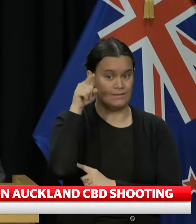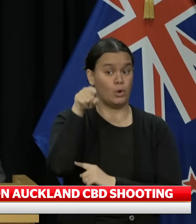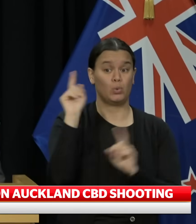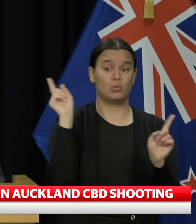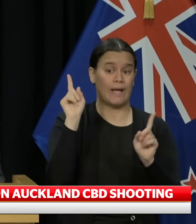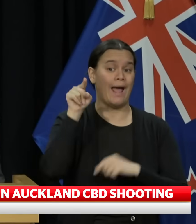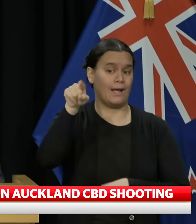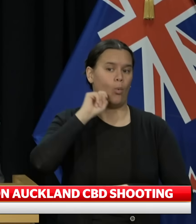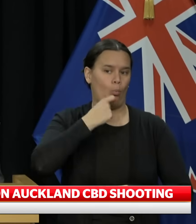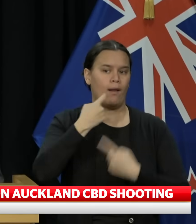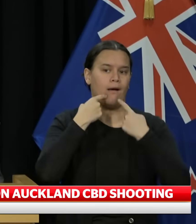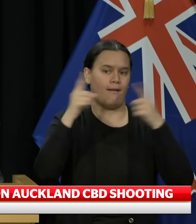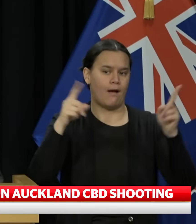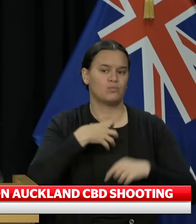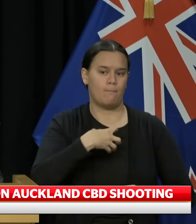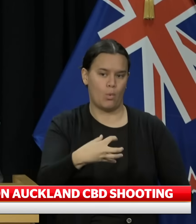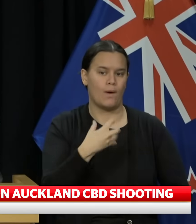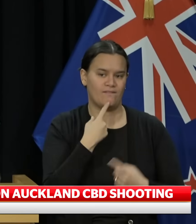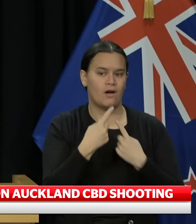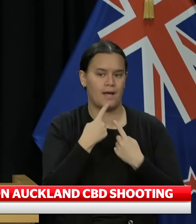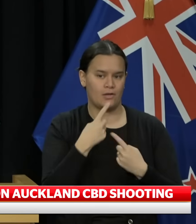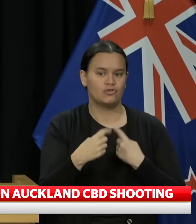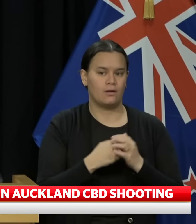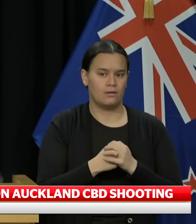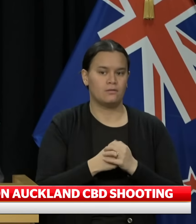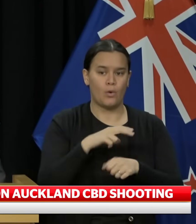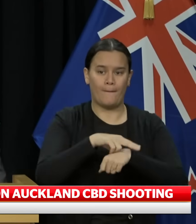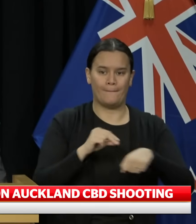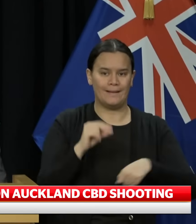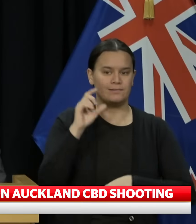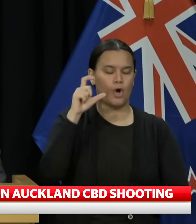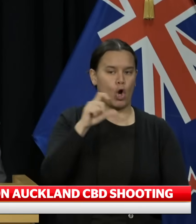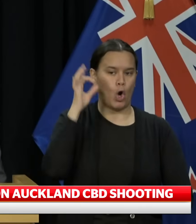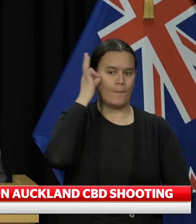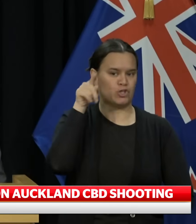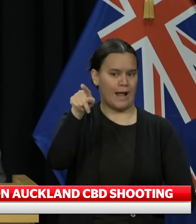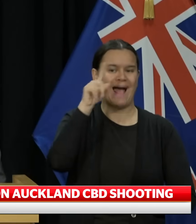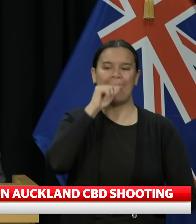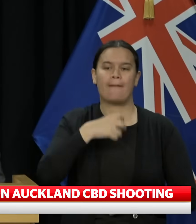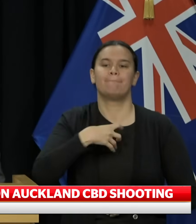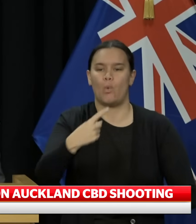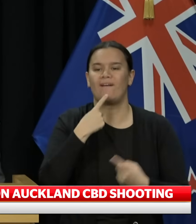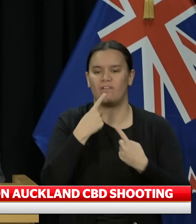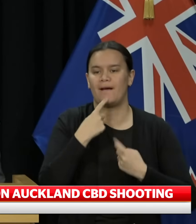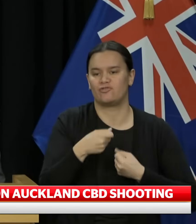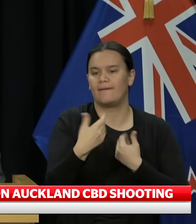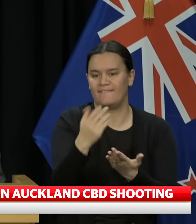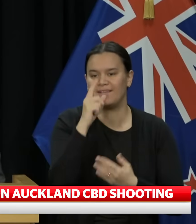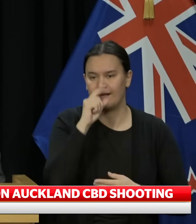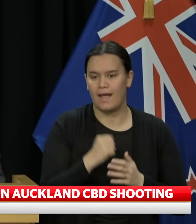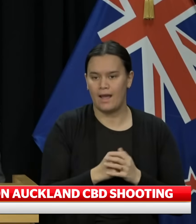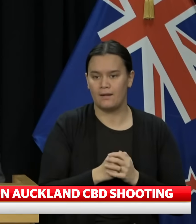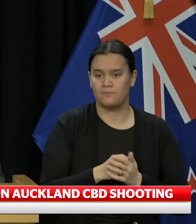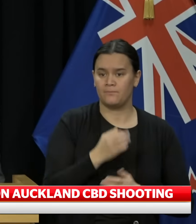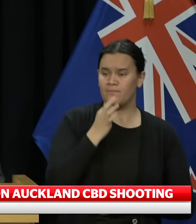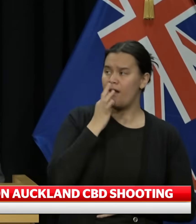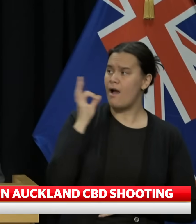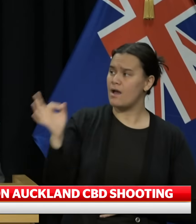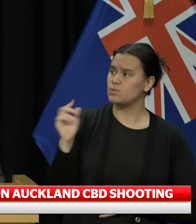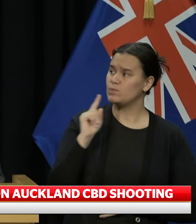in the morning from Auckland, so he'll be the first to be able to provide more detailed police information. Still plan on critically injured and